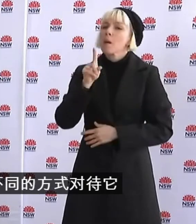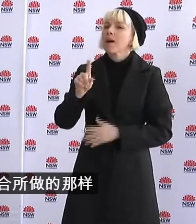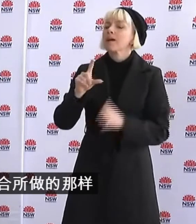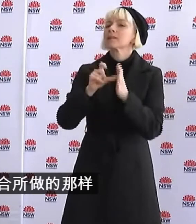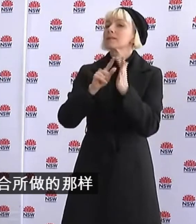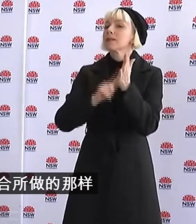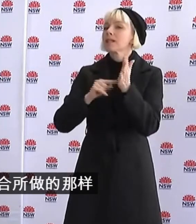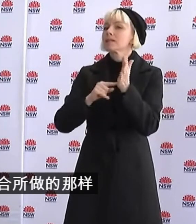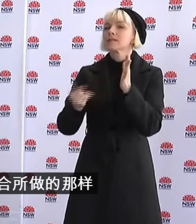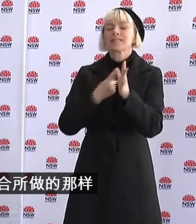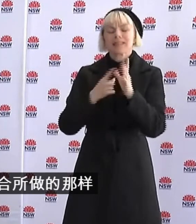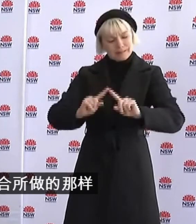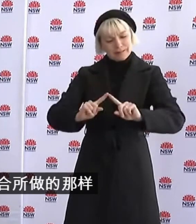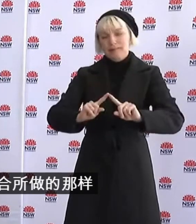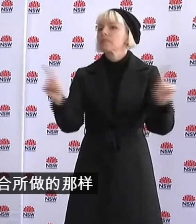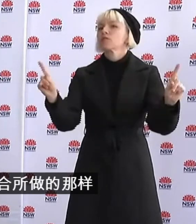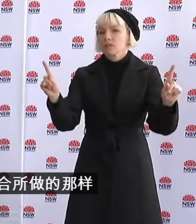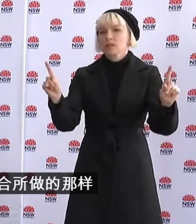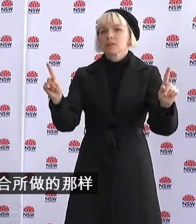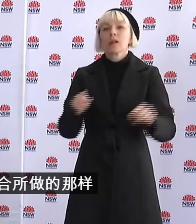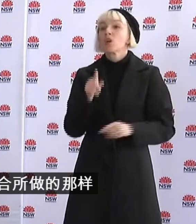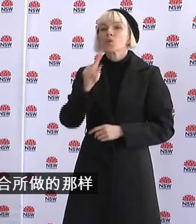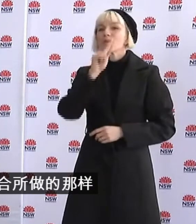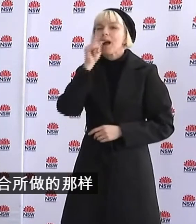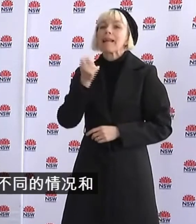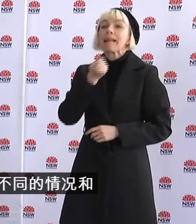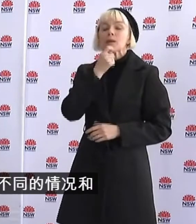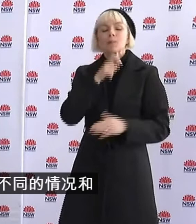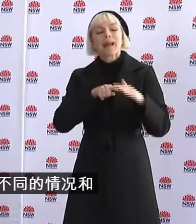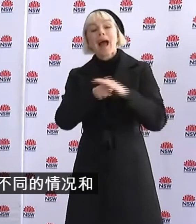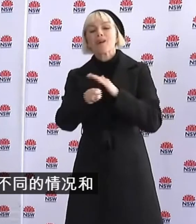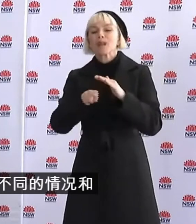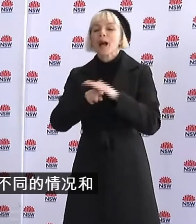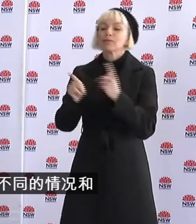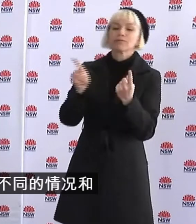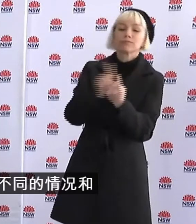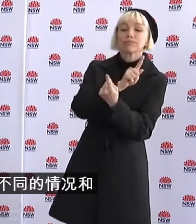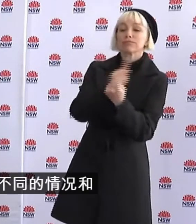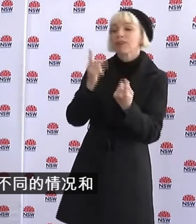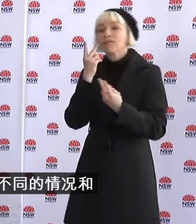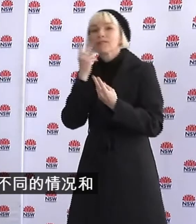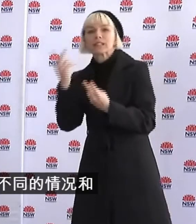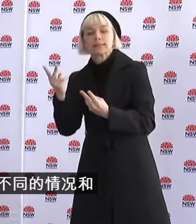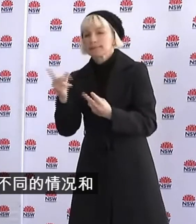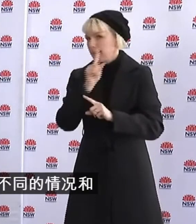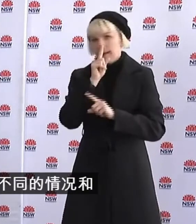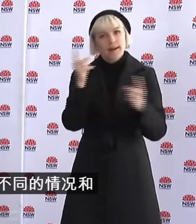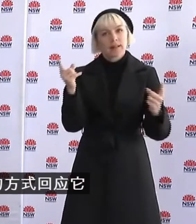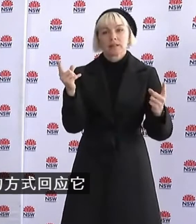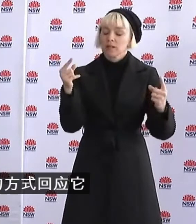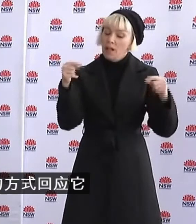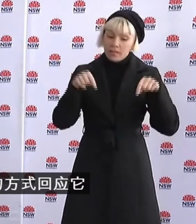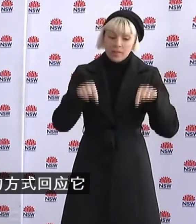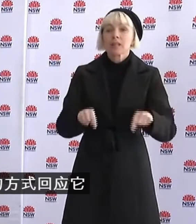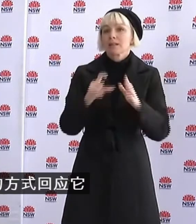go about your business as you may have done during other occasions when we had outbreaks. This is a very different strain, very different set of circumstances,